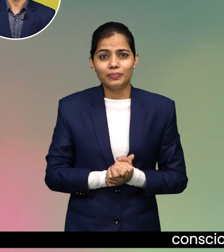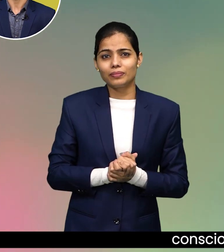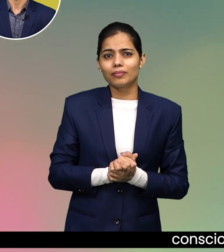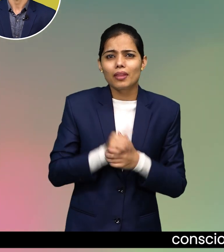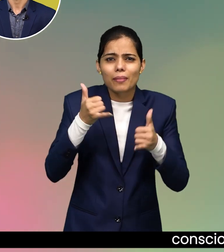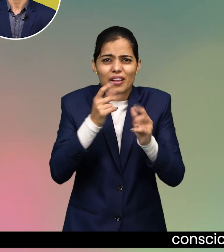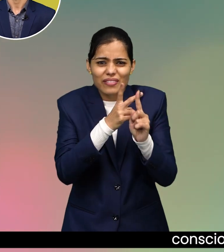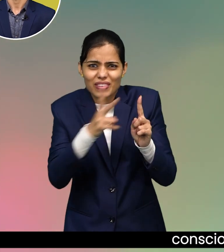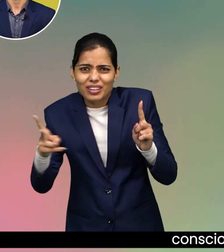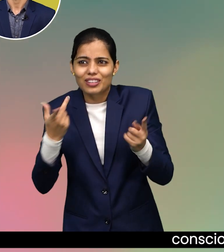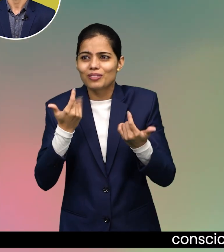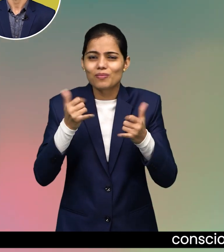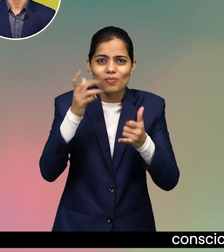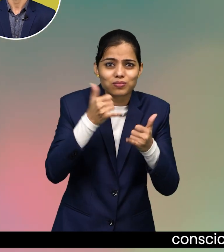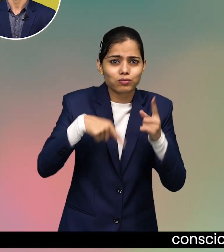conscious training.